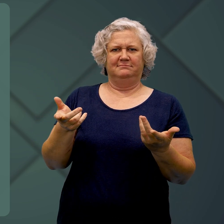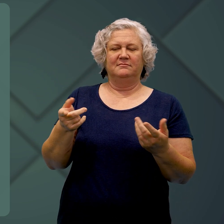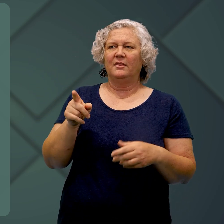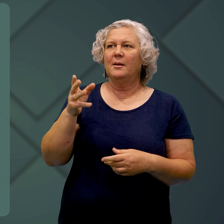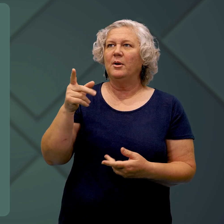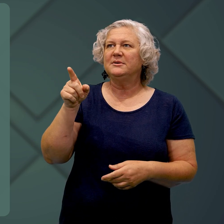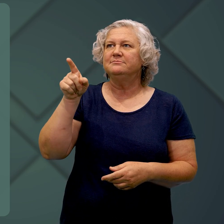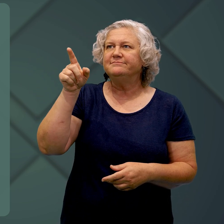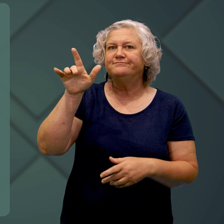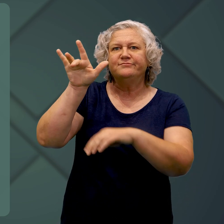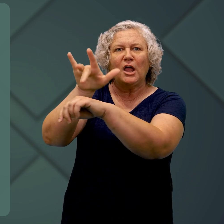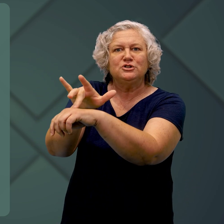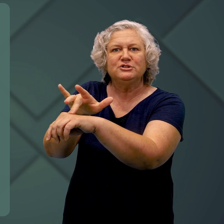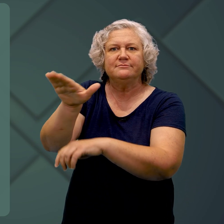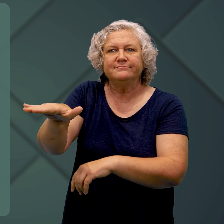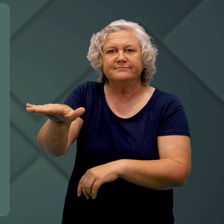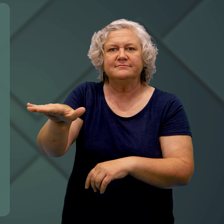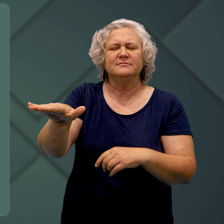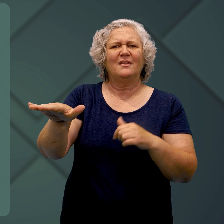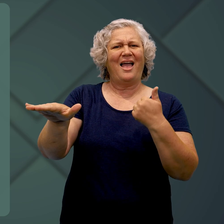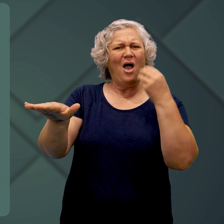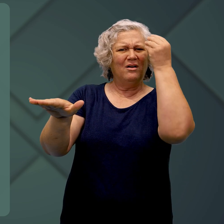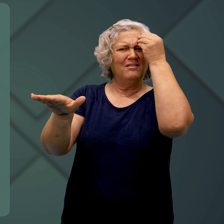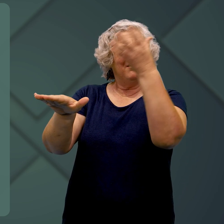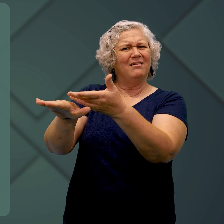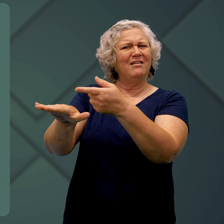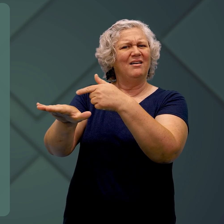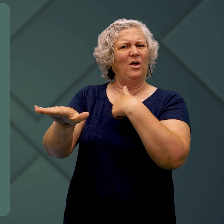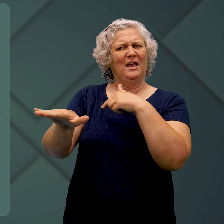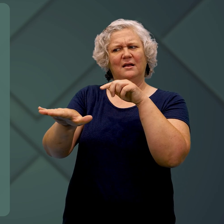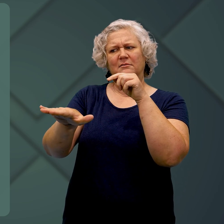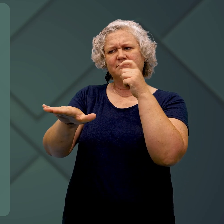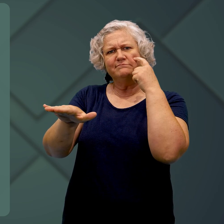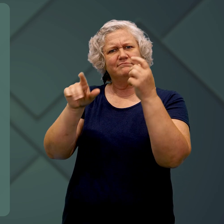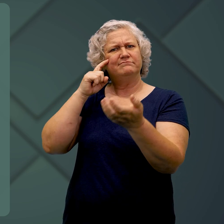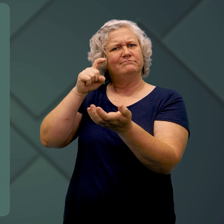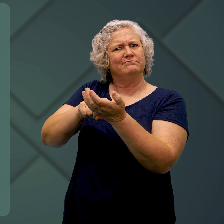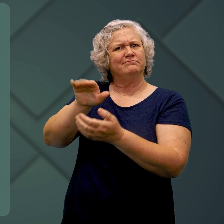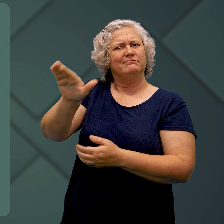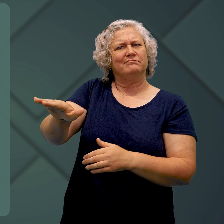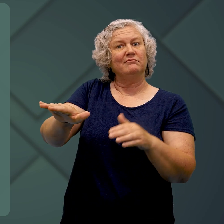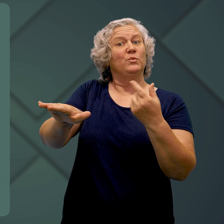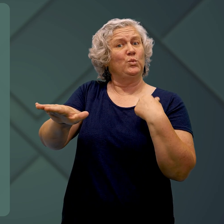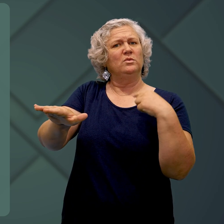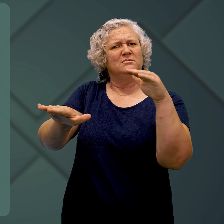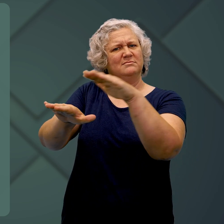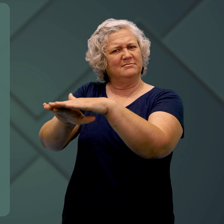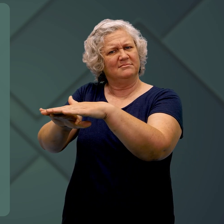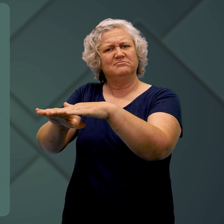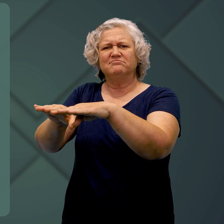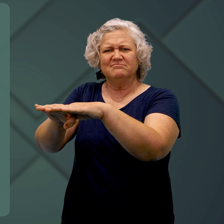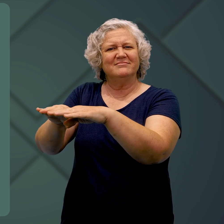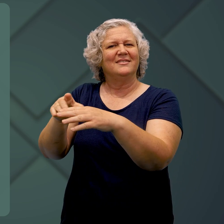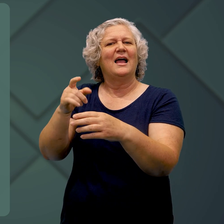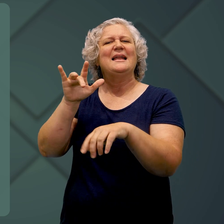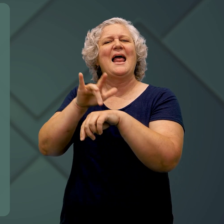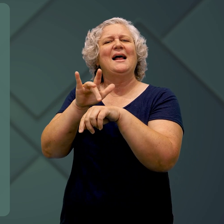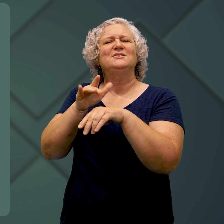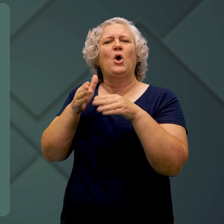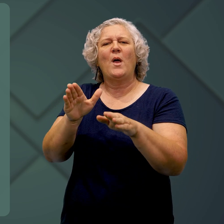They might touch something instead, and that's how they're letting us know their topic. And we can touch it with them, and that's a tactile way of